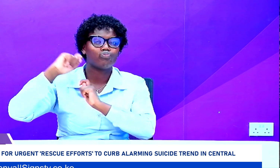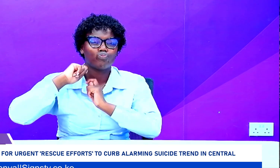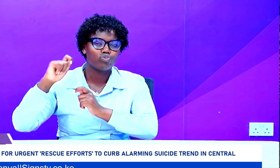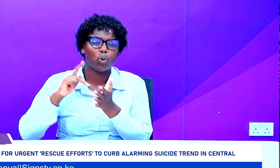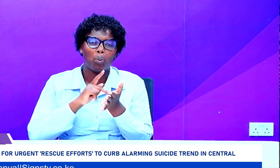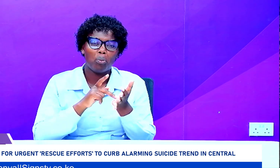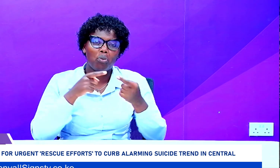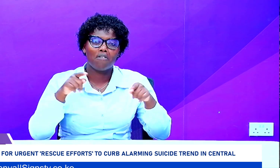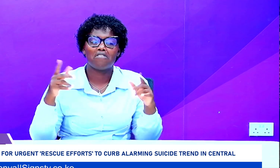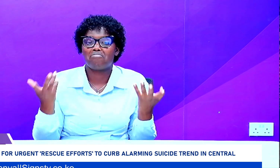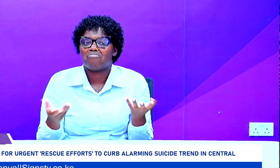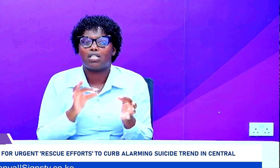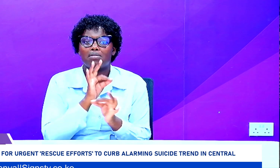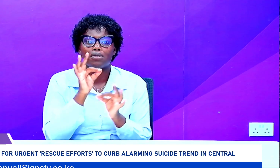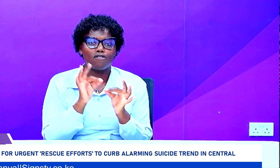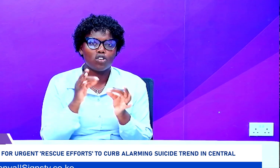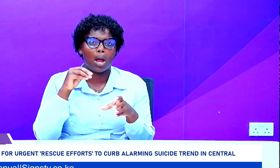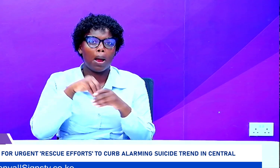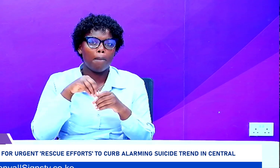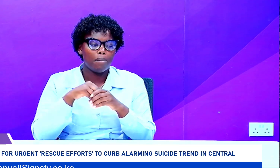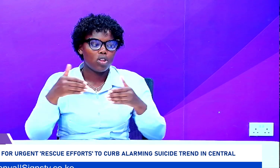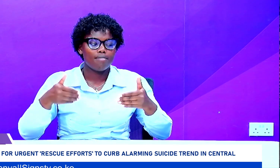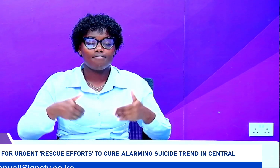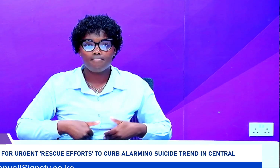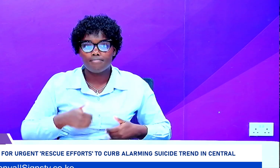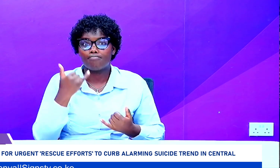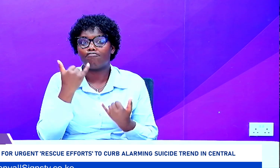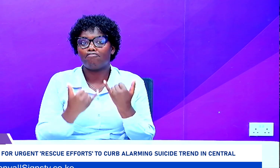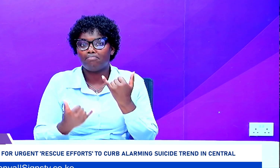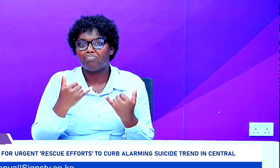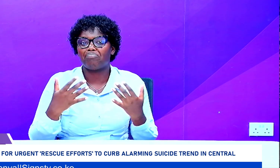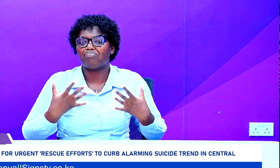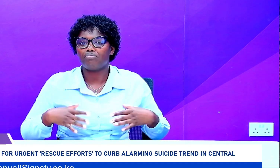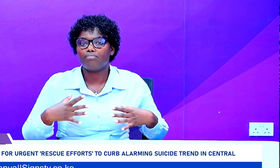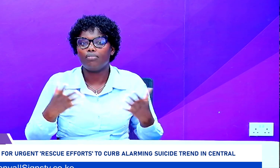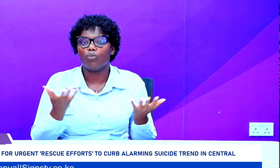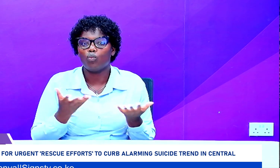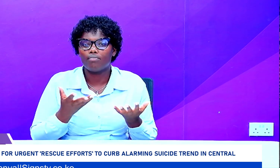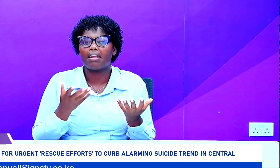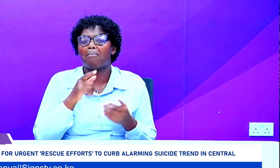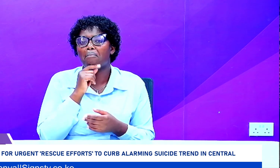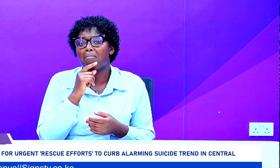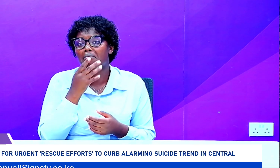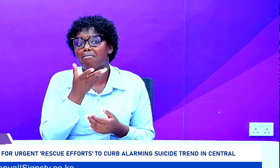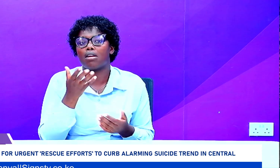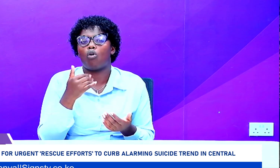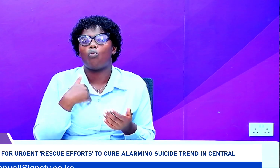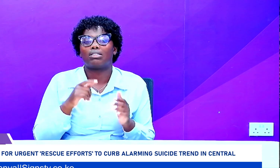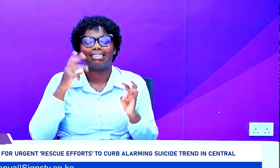publicly on the matter, emphasized the need for a targeted intervention to stem the rising number of deaths by